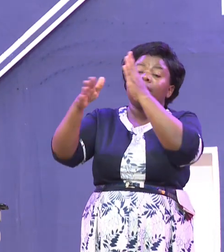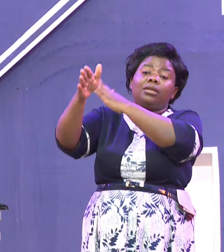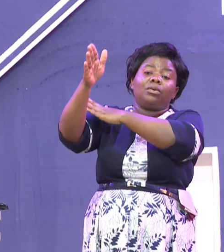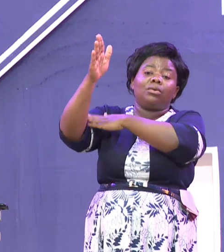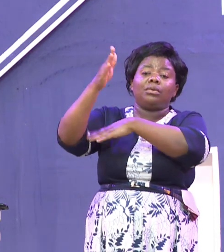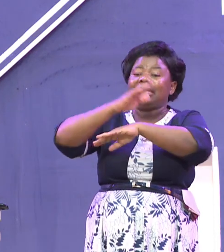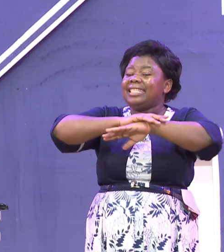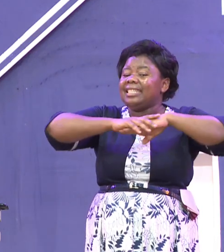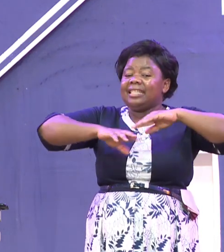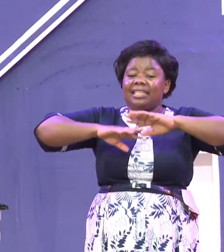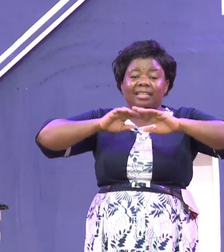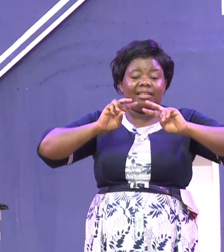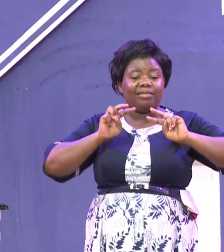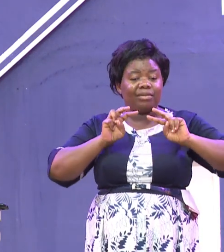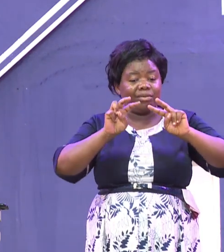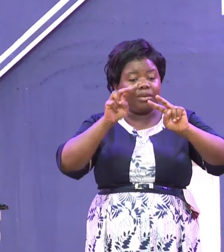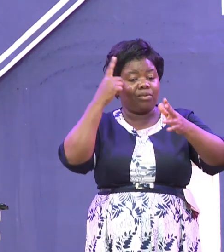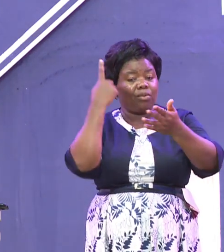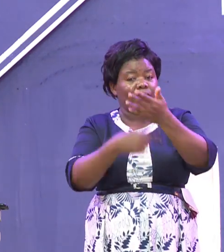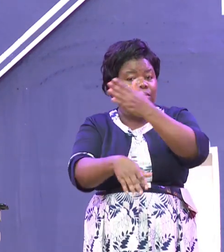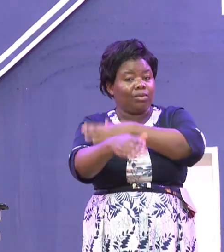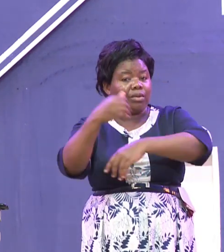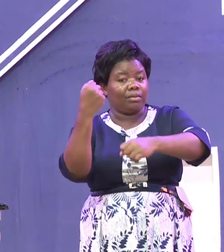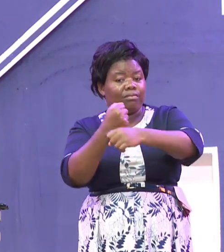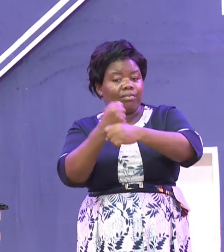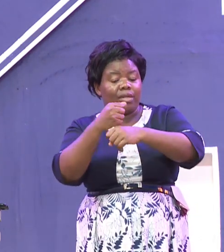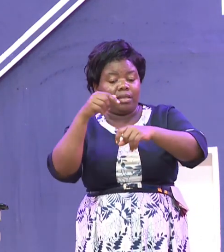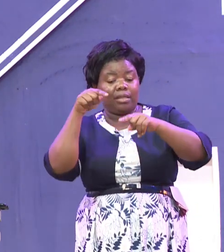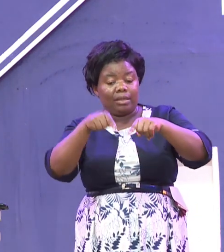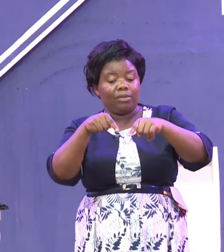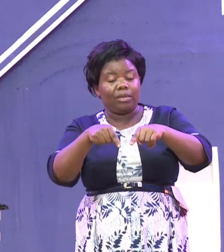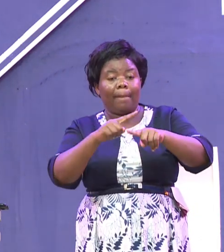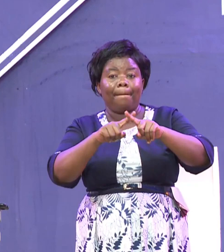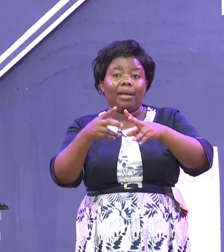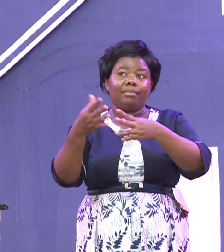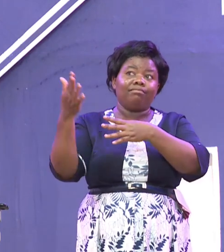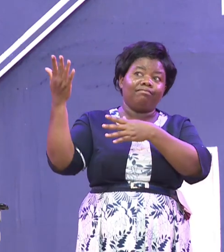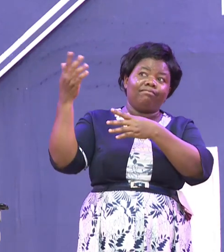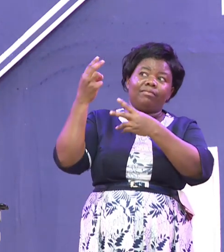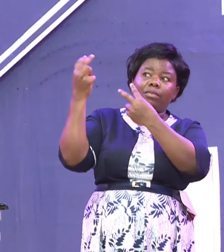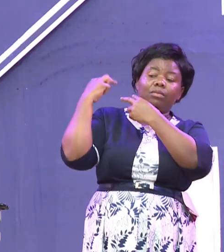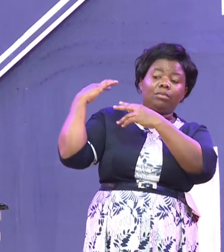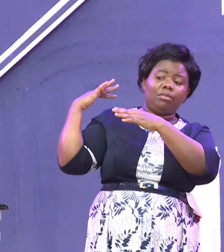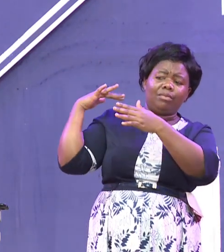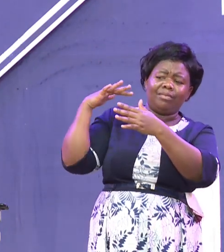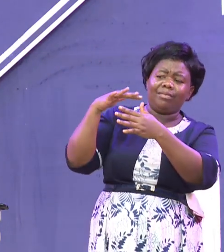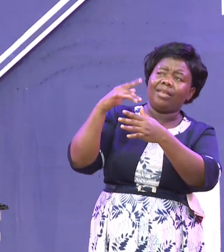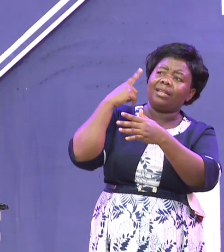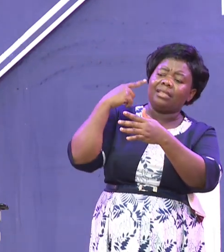tatunulira byalunaku lunoloka naye atambuza obulamu bwe bwonna gye buvudde n'omuntu oyo